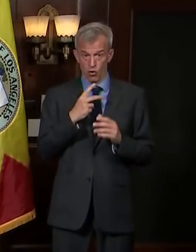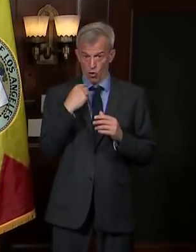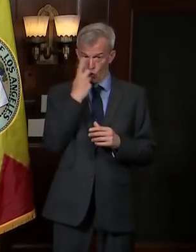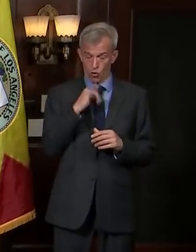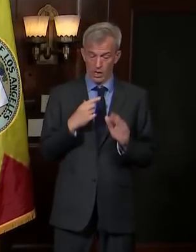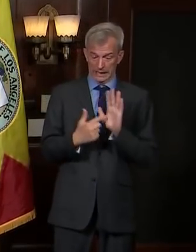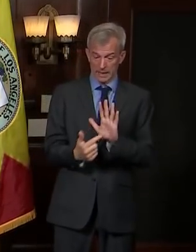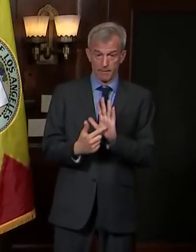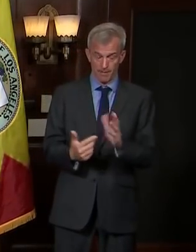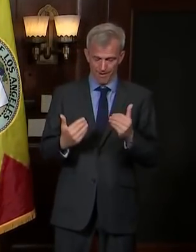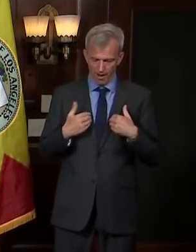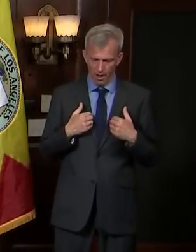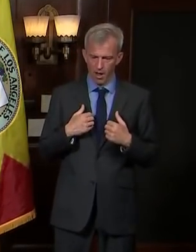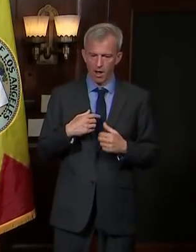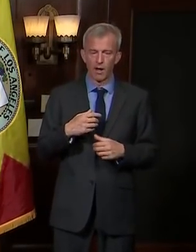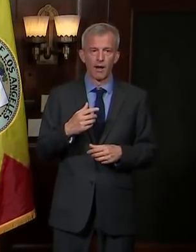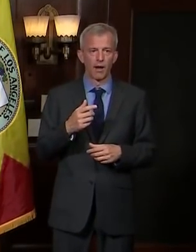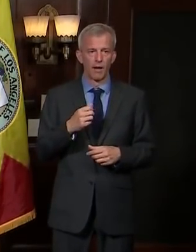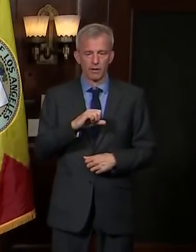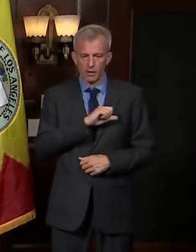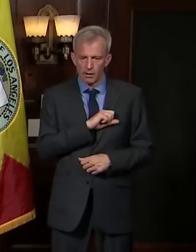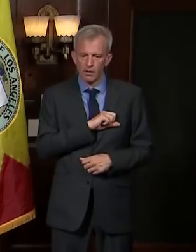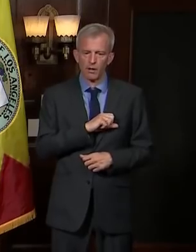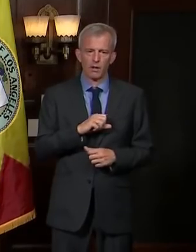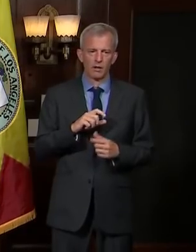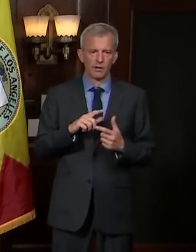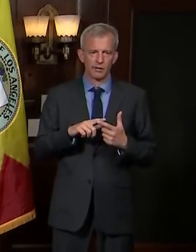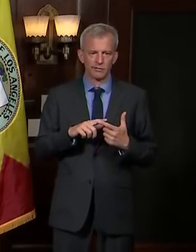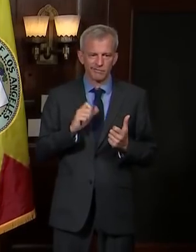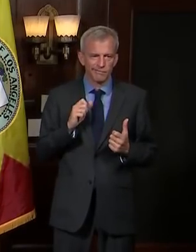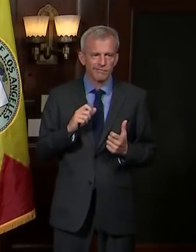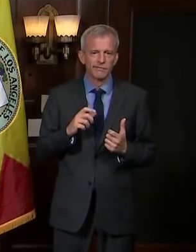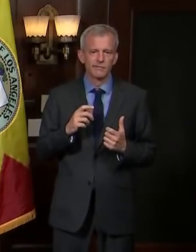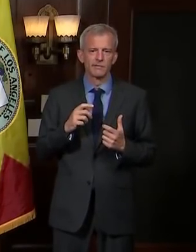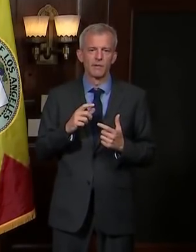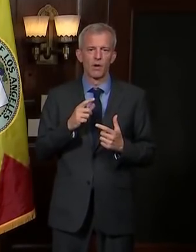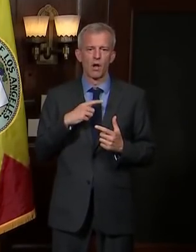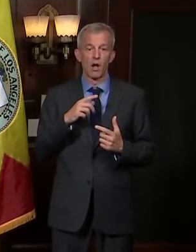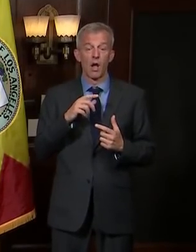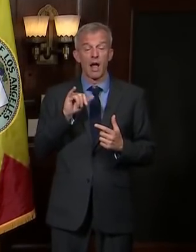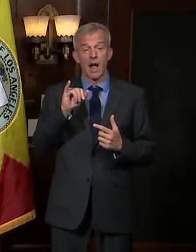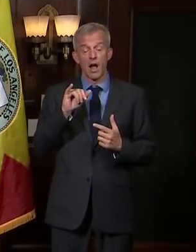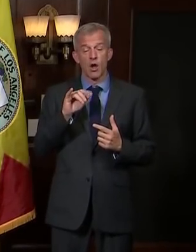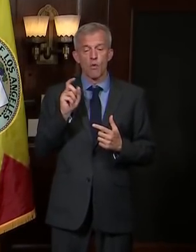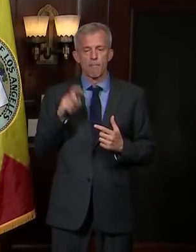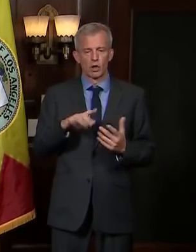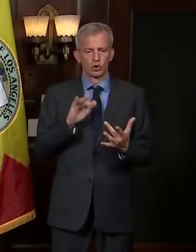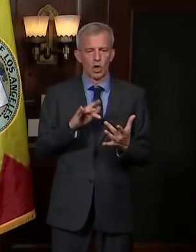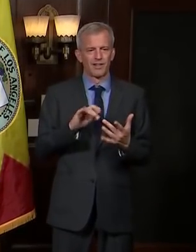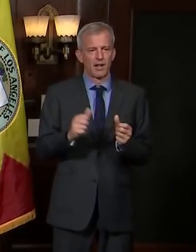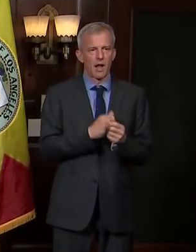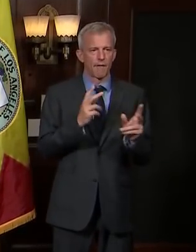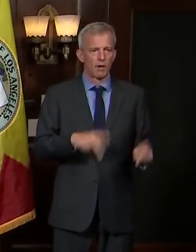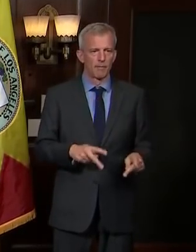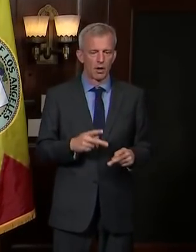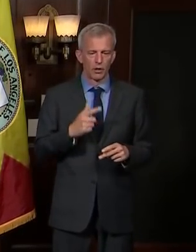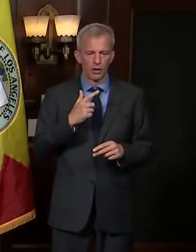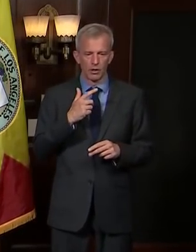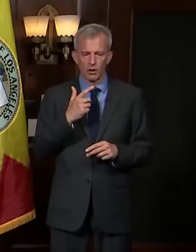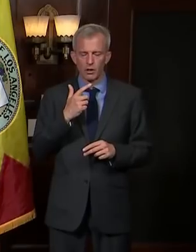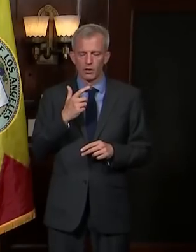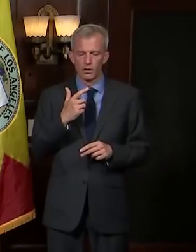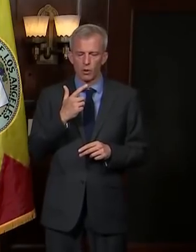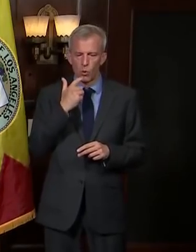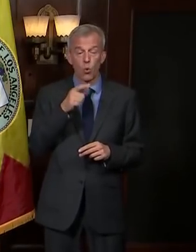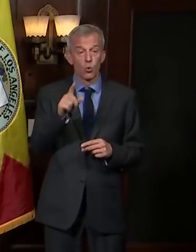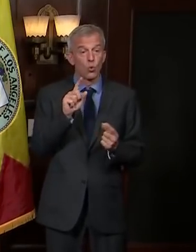came into close contact with starting 2 days prior to the onset of those symptoms. So don't just think about where you